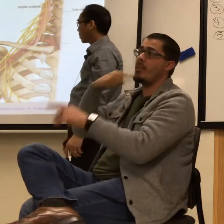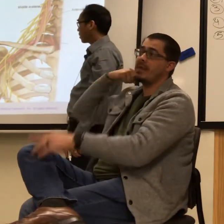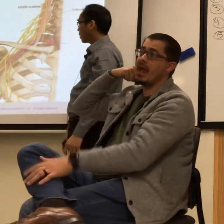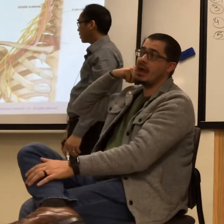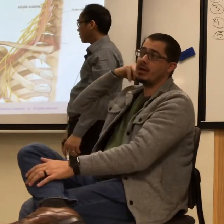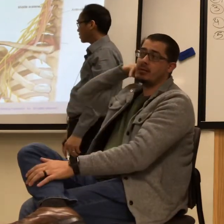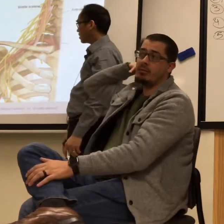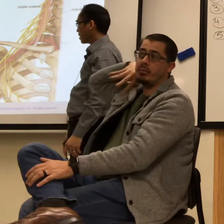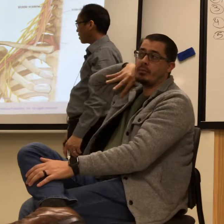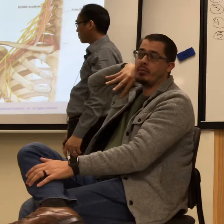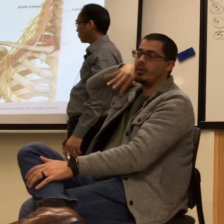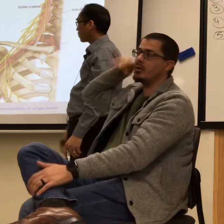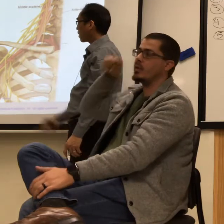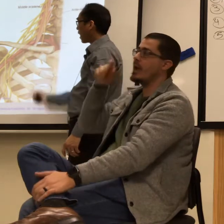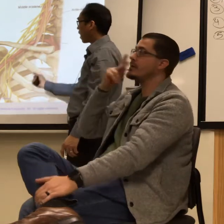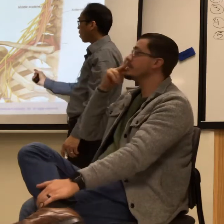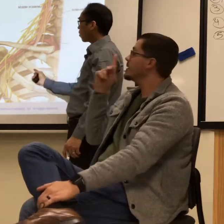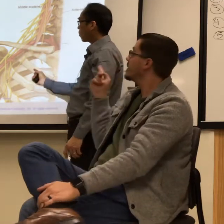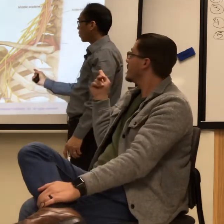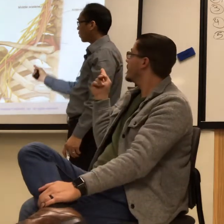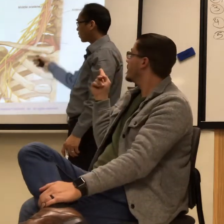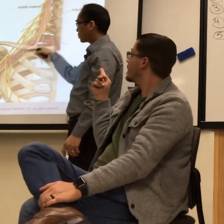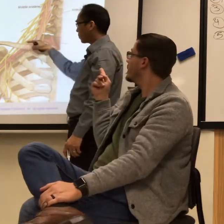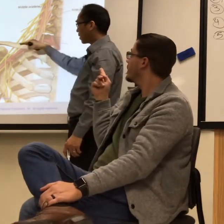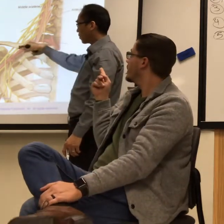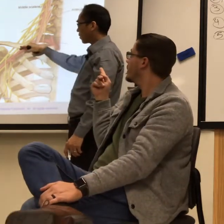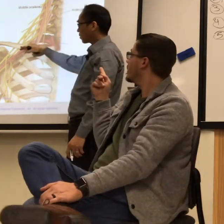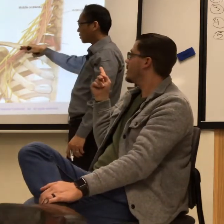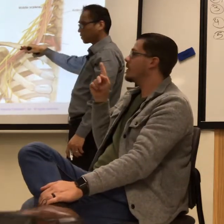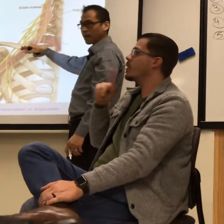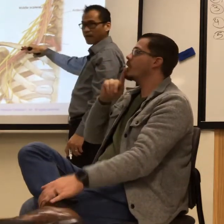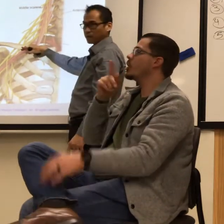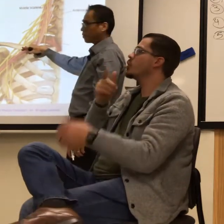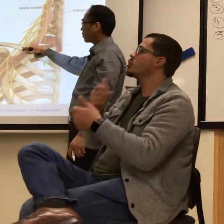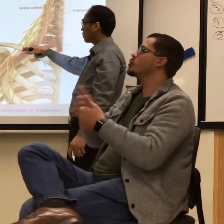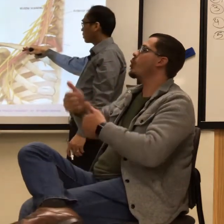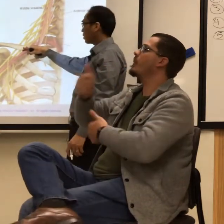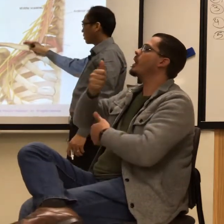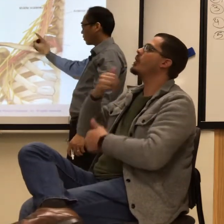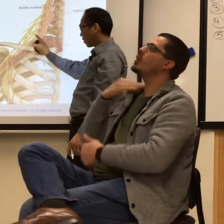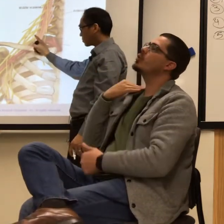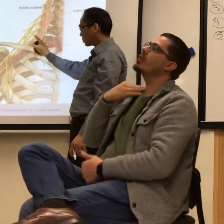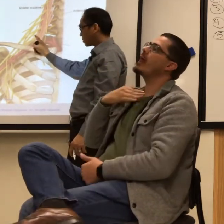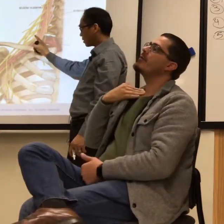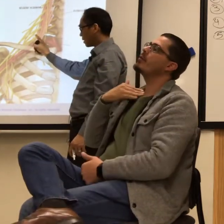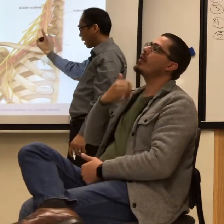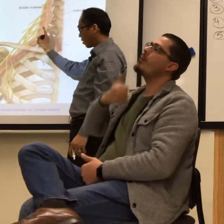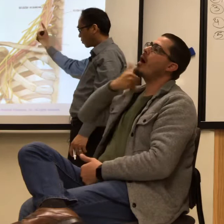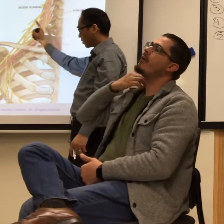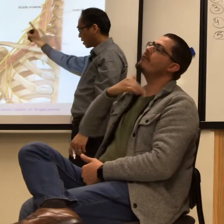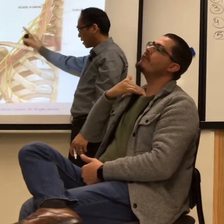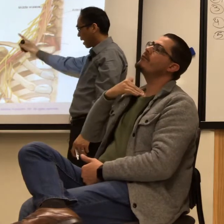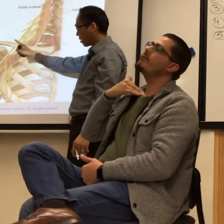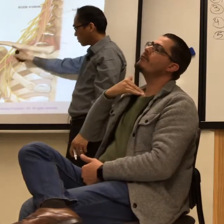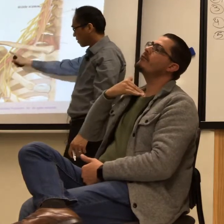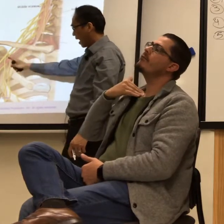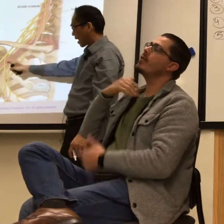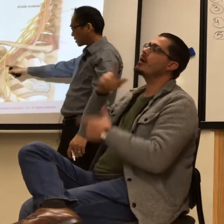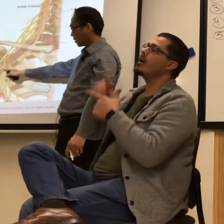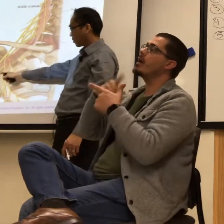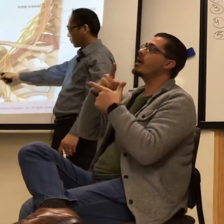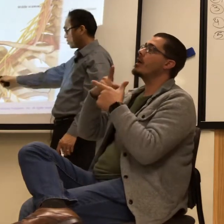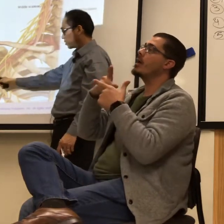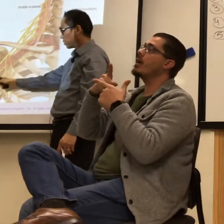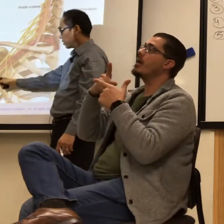So, and you can see how they're superior to the clavicle. You also see how when you get down to